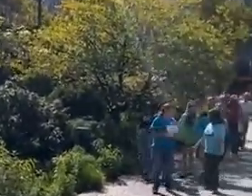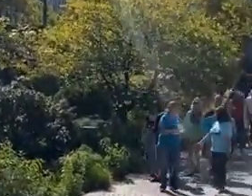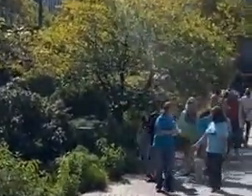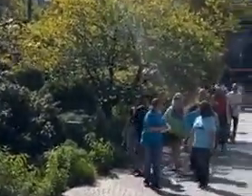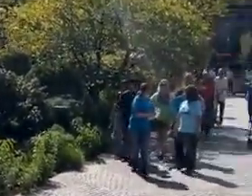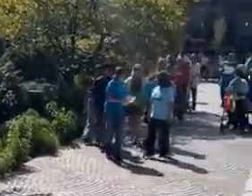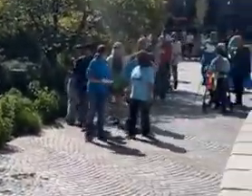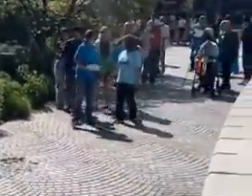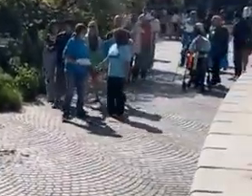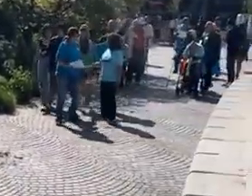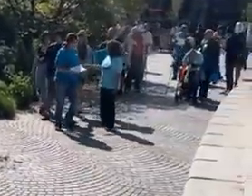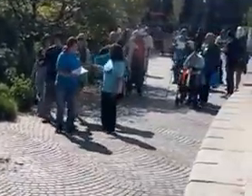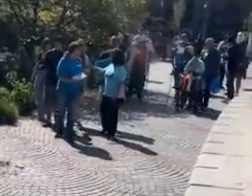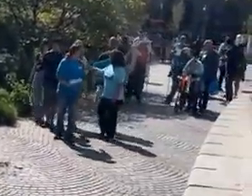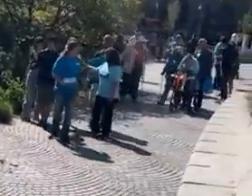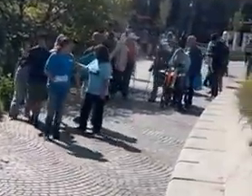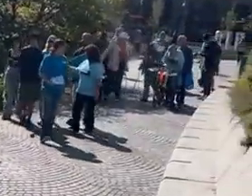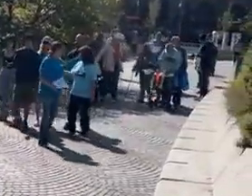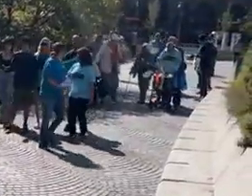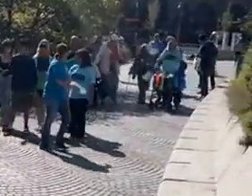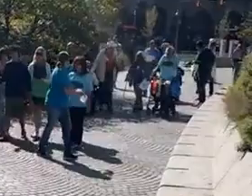These barriers have got to go.